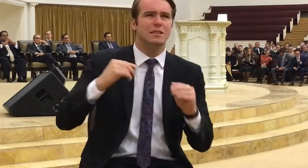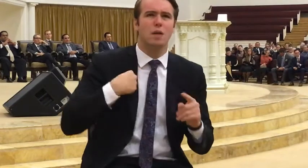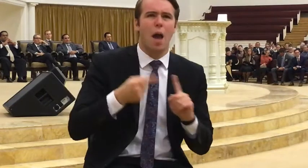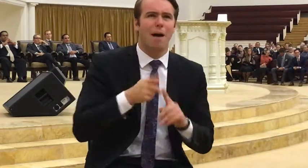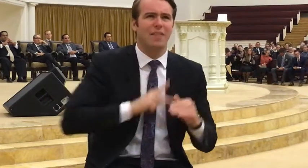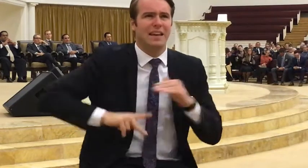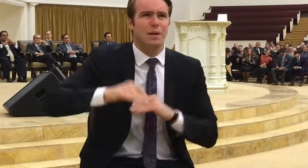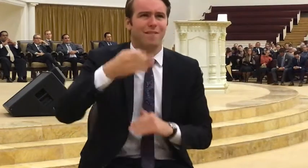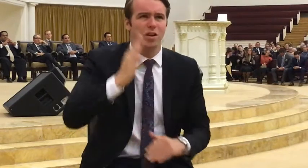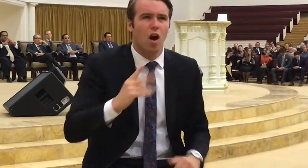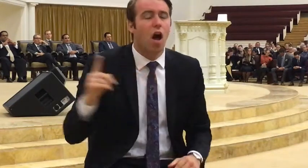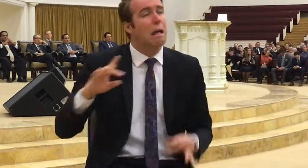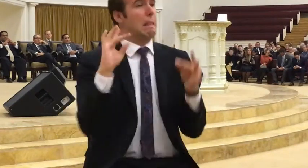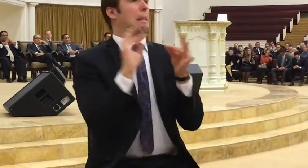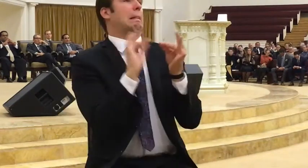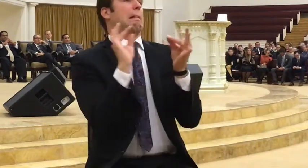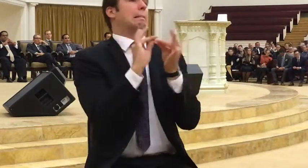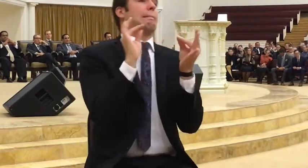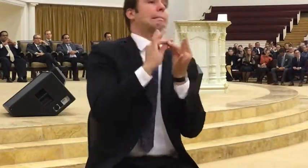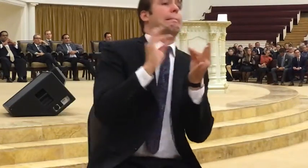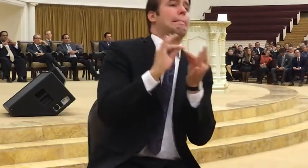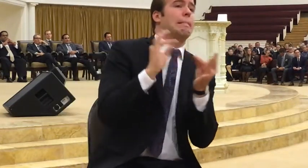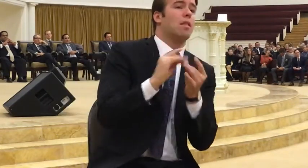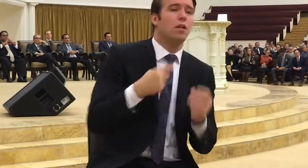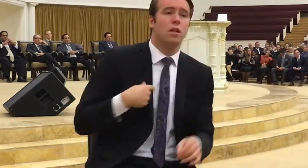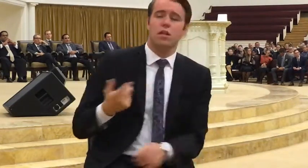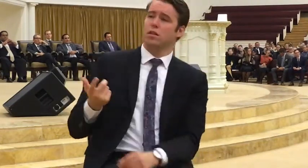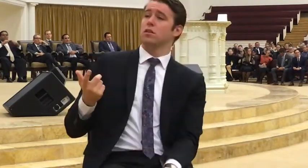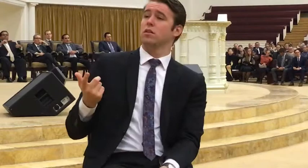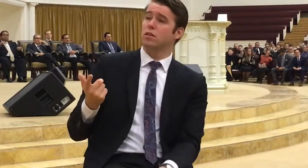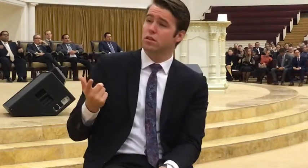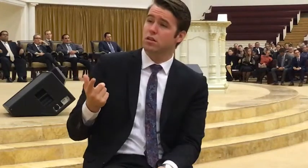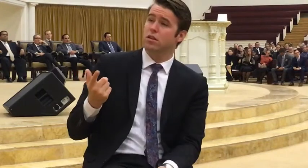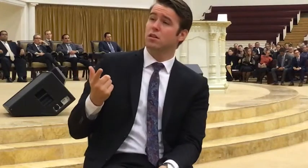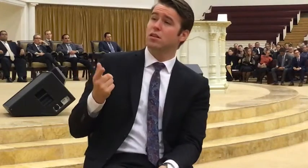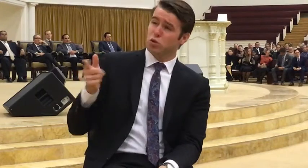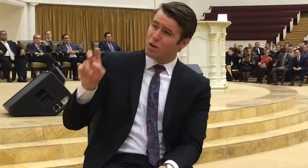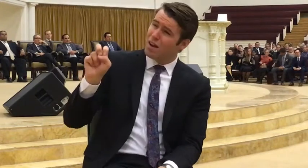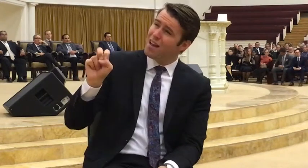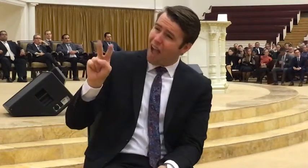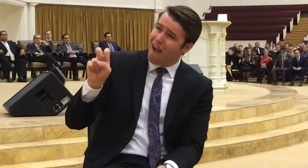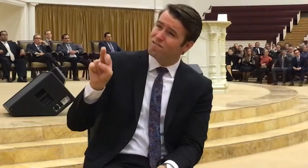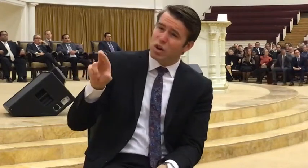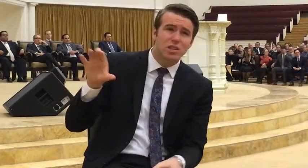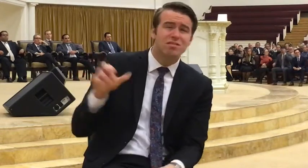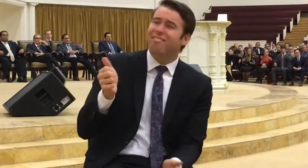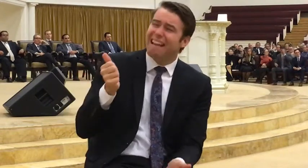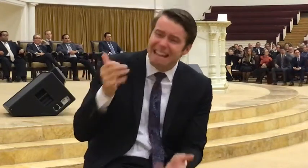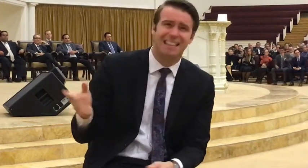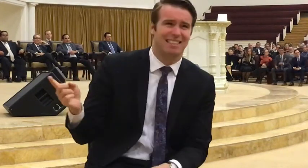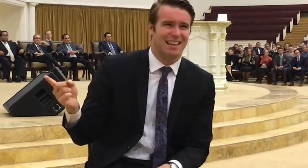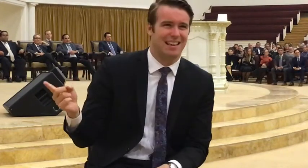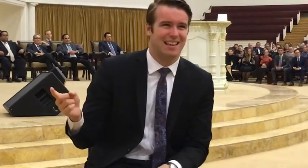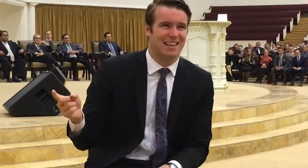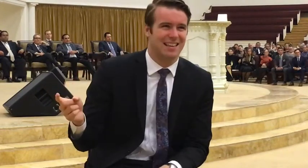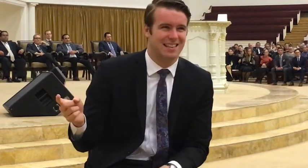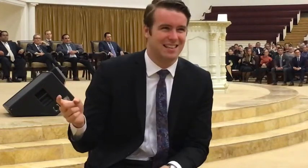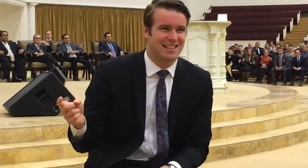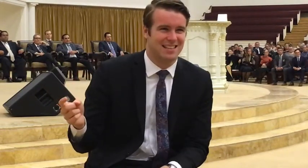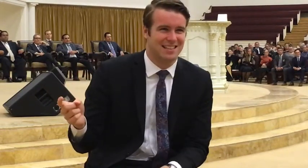And I'm listening to them rattle off a bunch of stuff they got in, and I'm going, have you ever done anything?